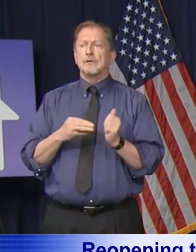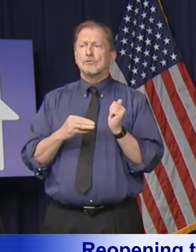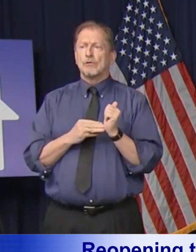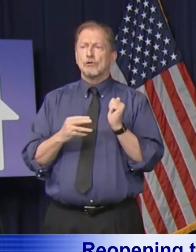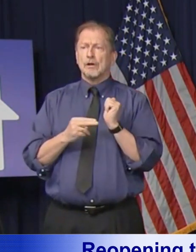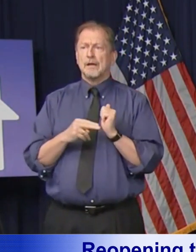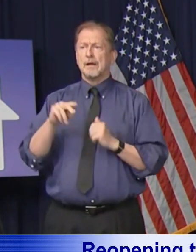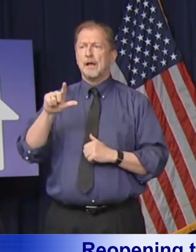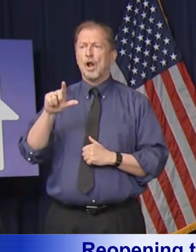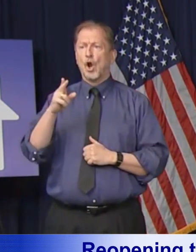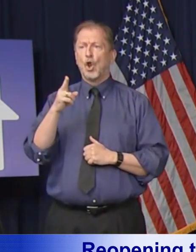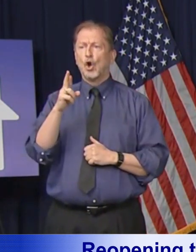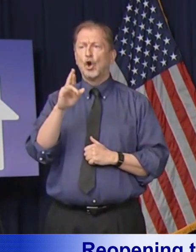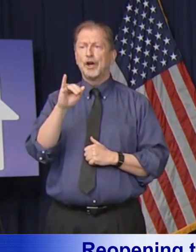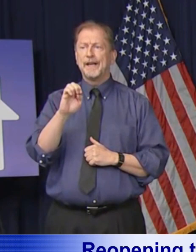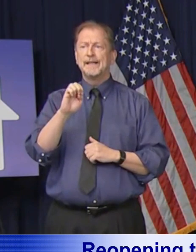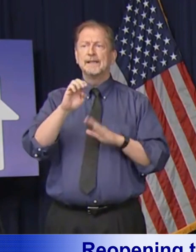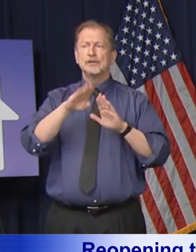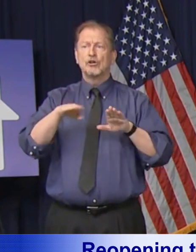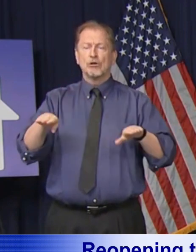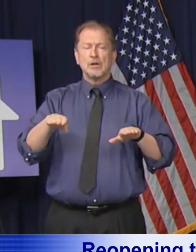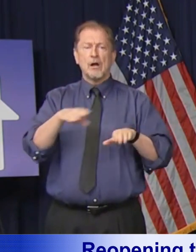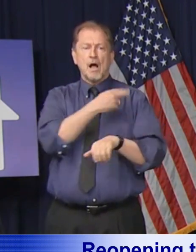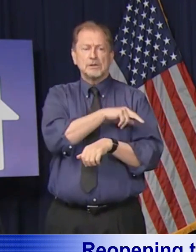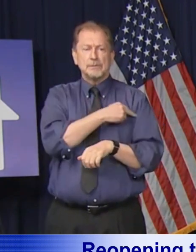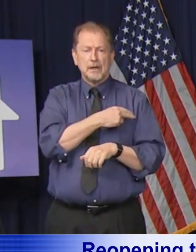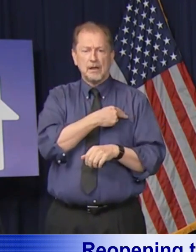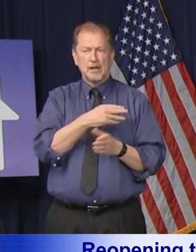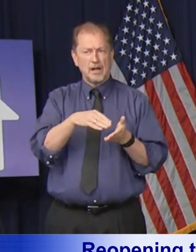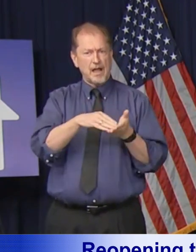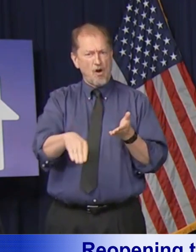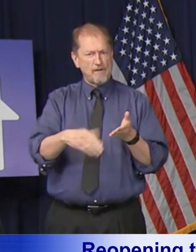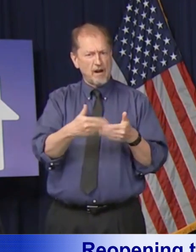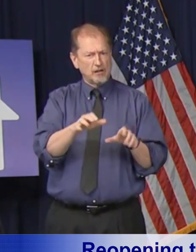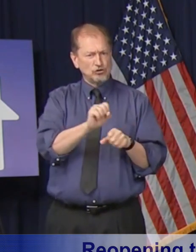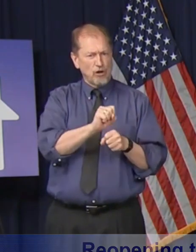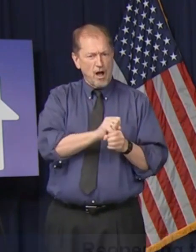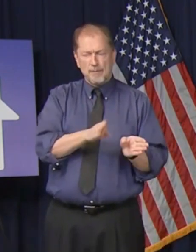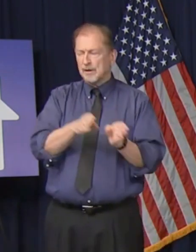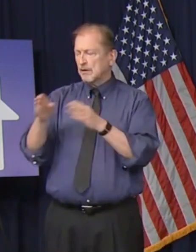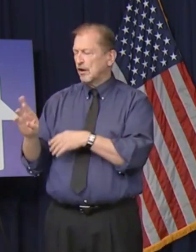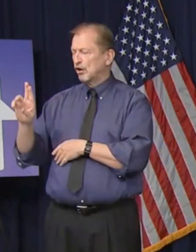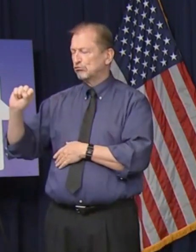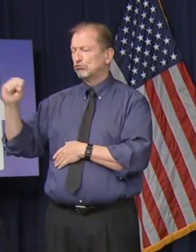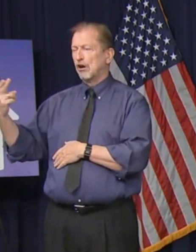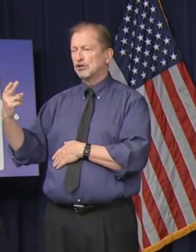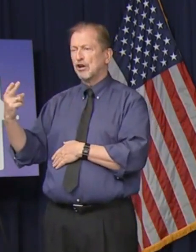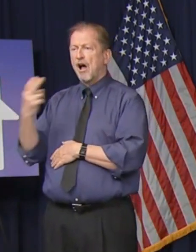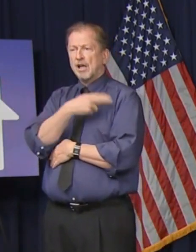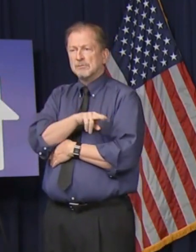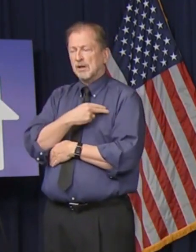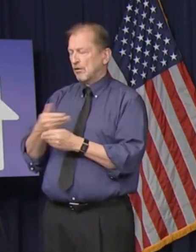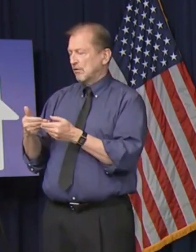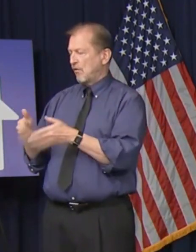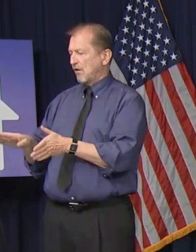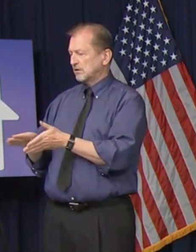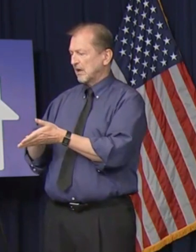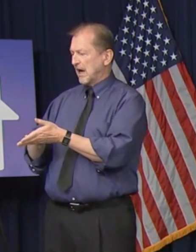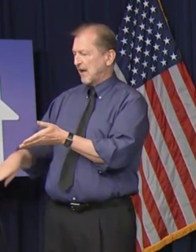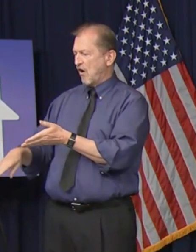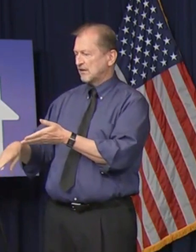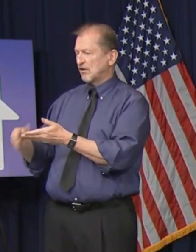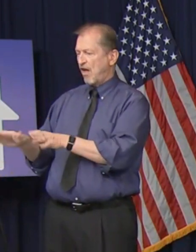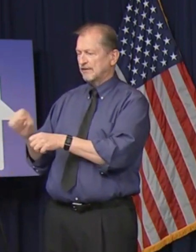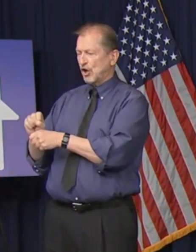Children's Hospital and Rush have either been furloughed or lost their jobs. When will you allow elective surgeries to resume? Governor